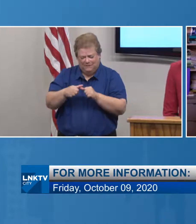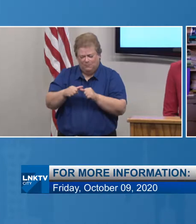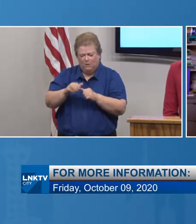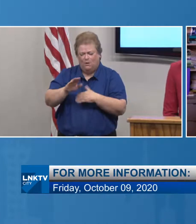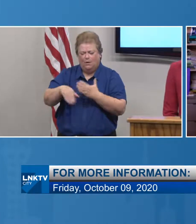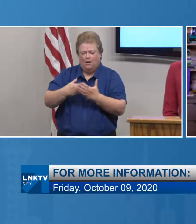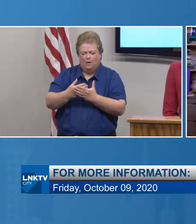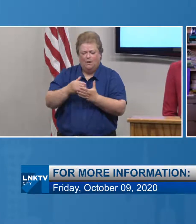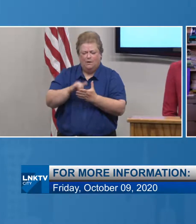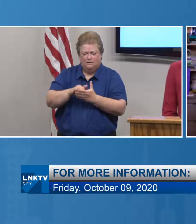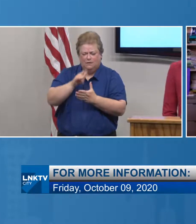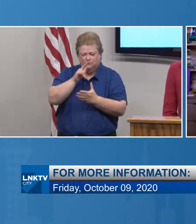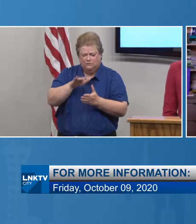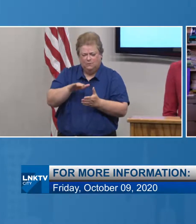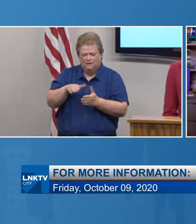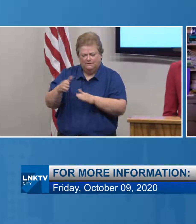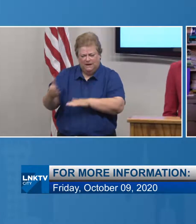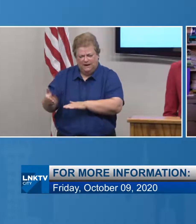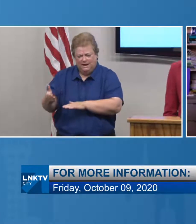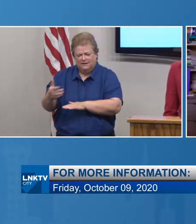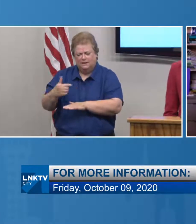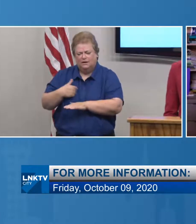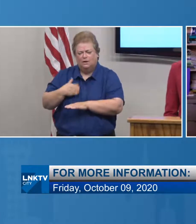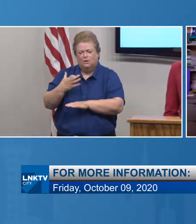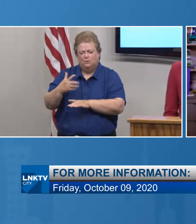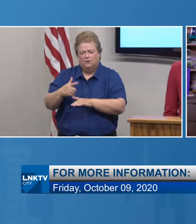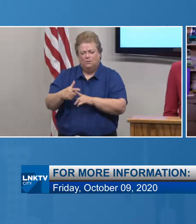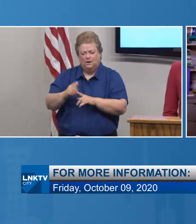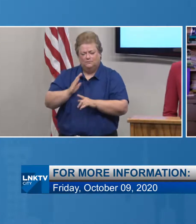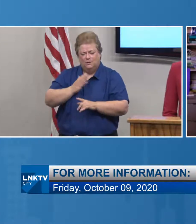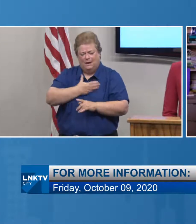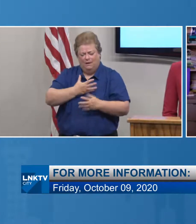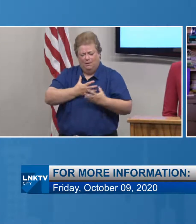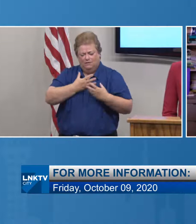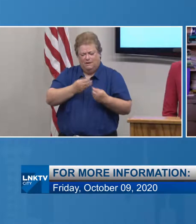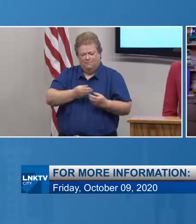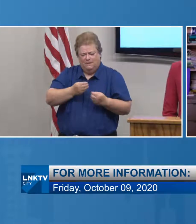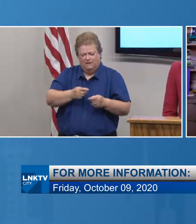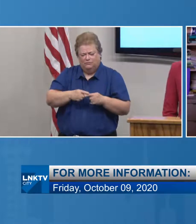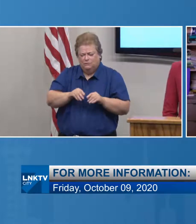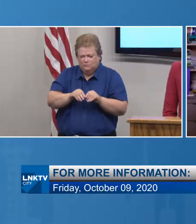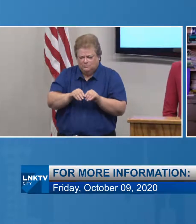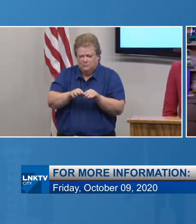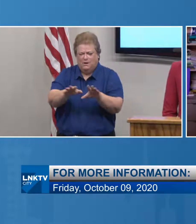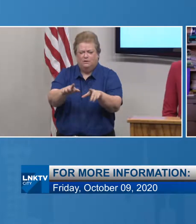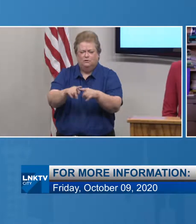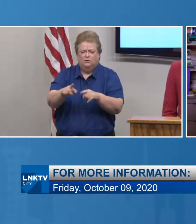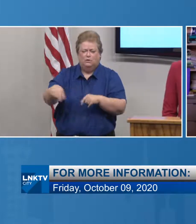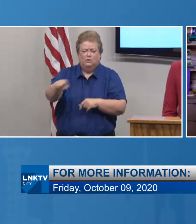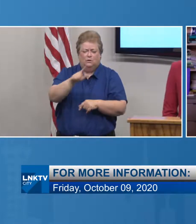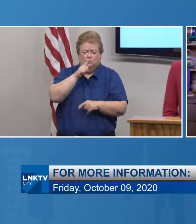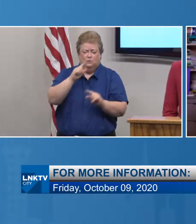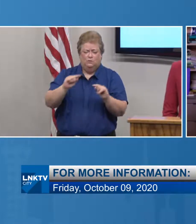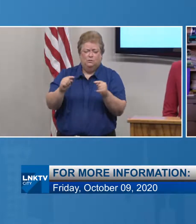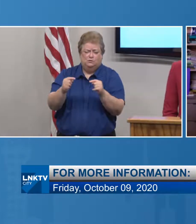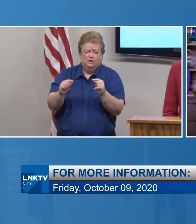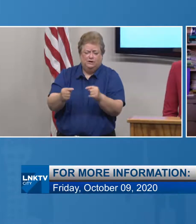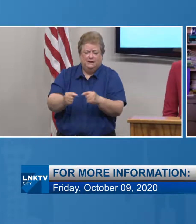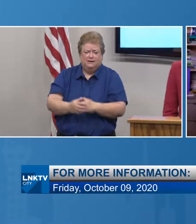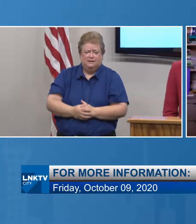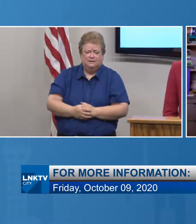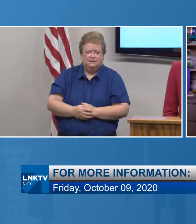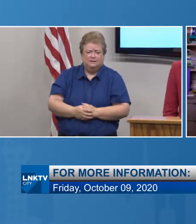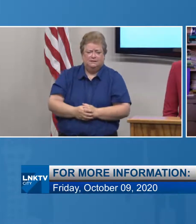tragedy. And we want to spread compassion to those who are hurting. We hope to begin